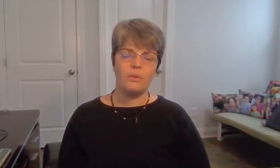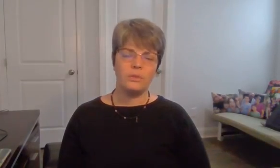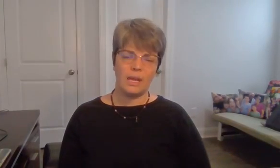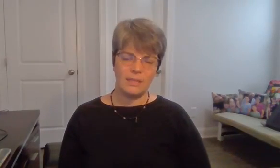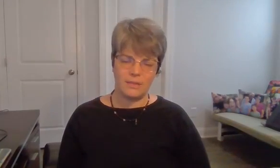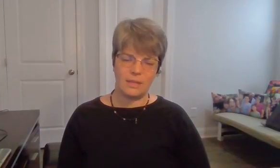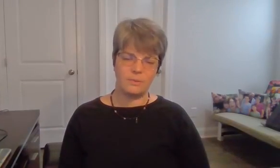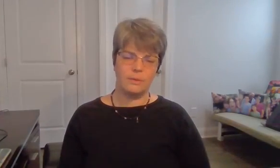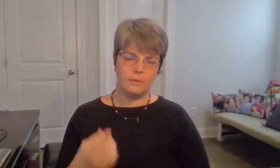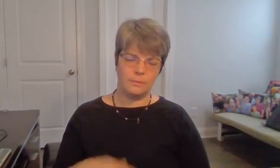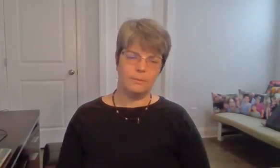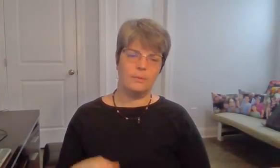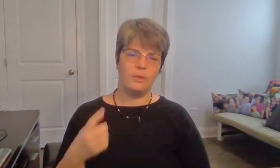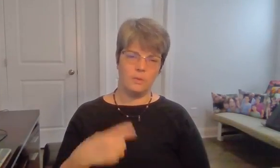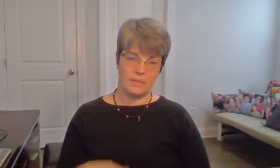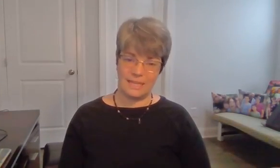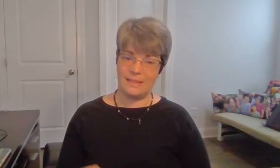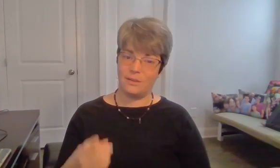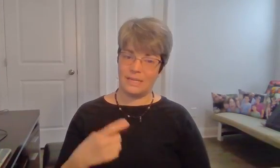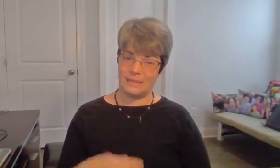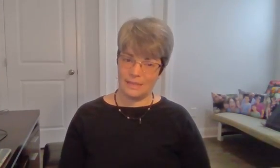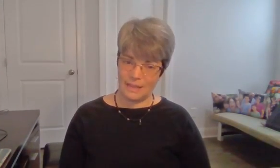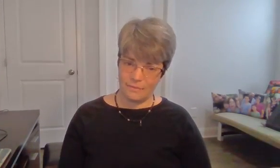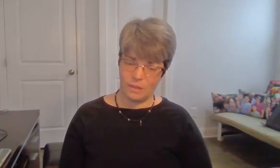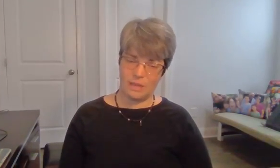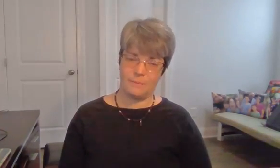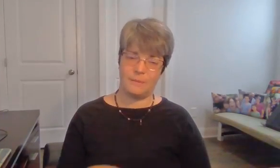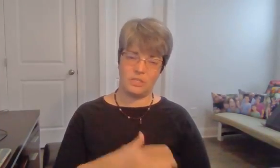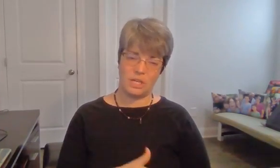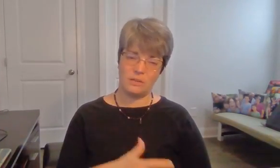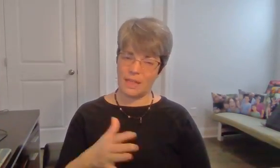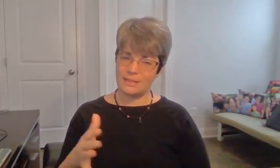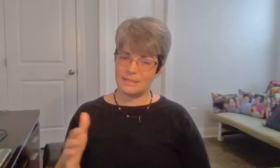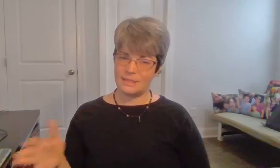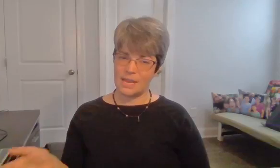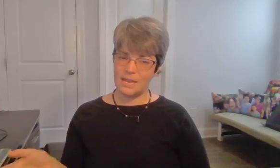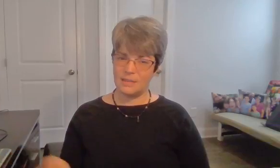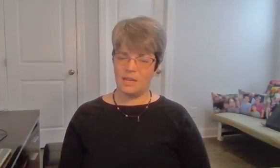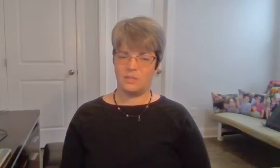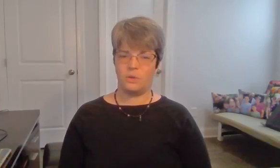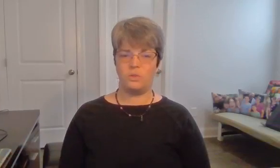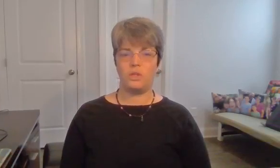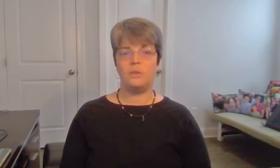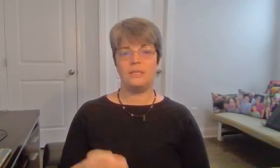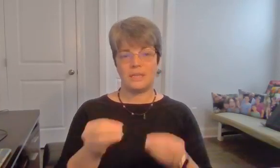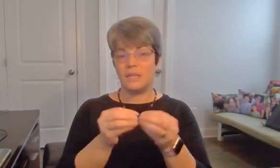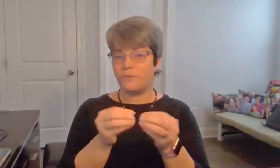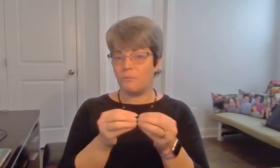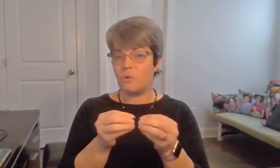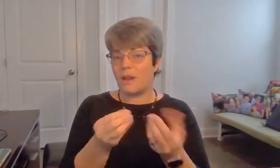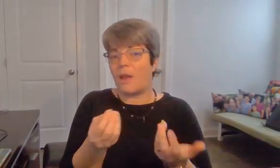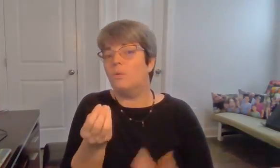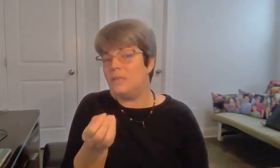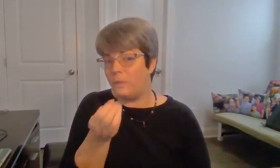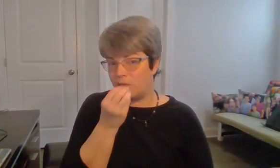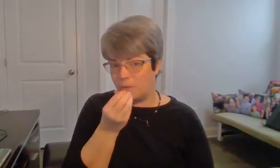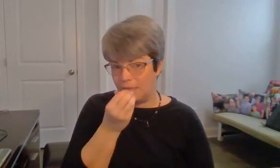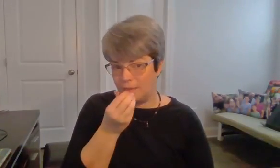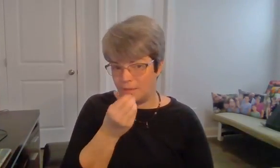those kinds of things using it in their daily life will help them to generalize the signs. So using signs for more, not only when you eat,